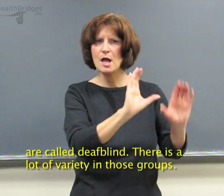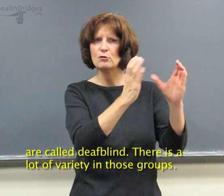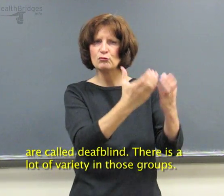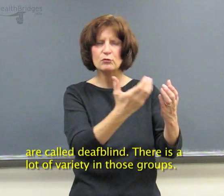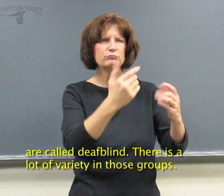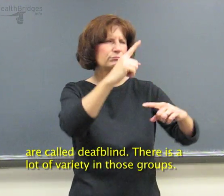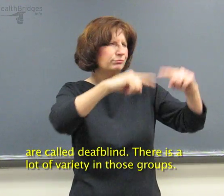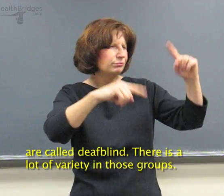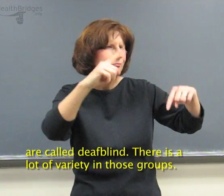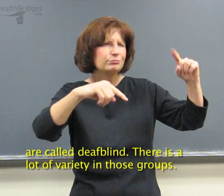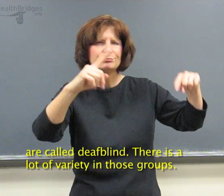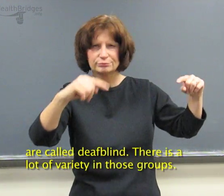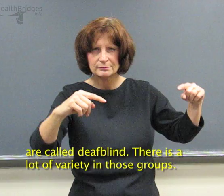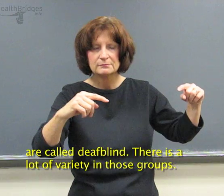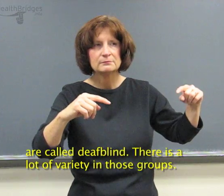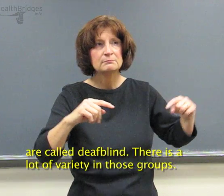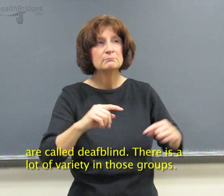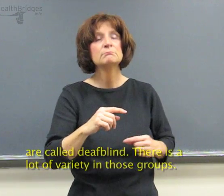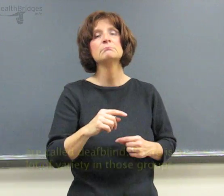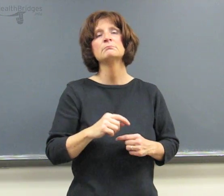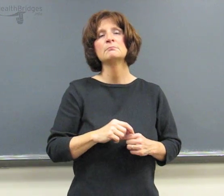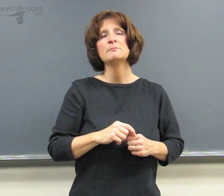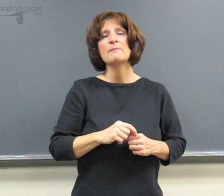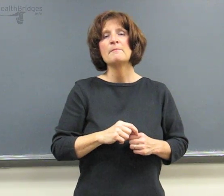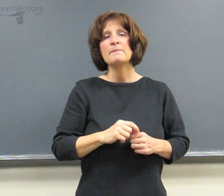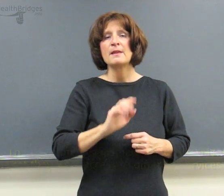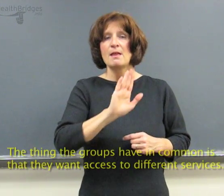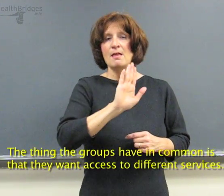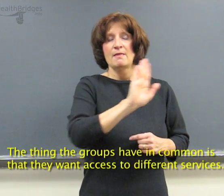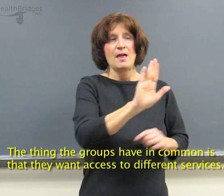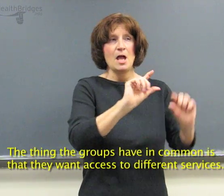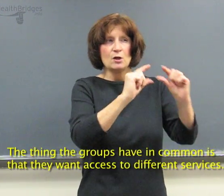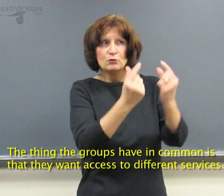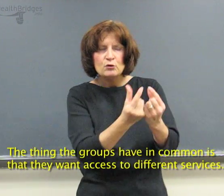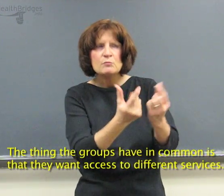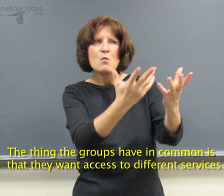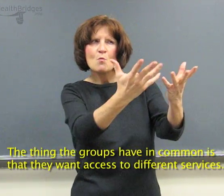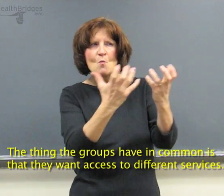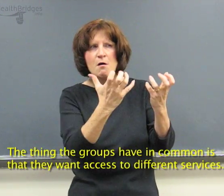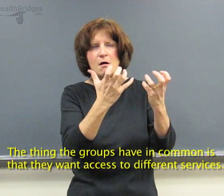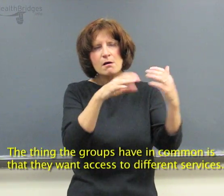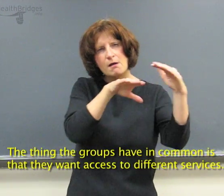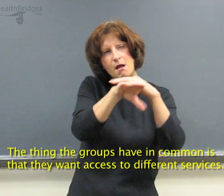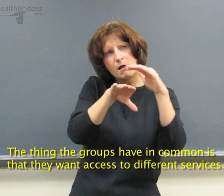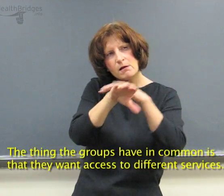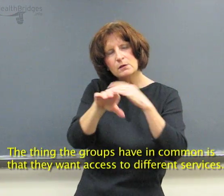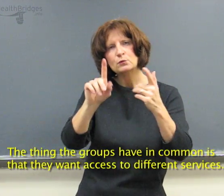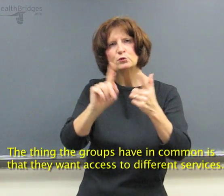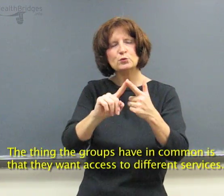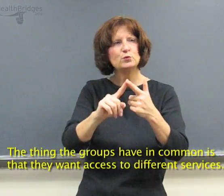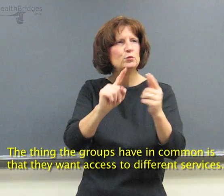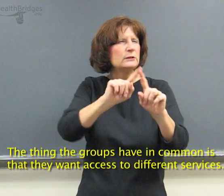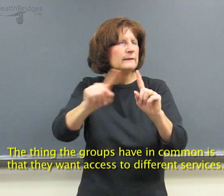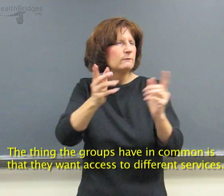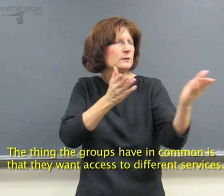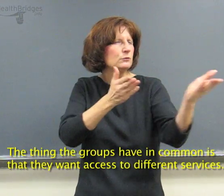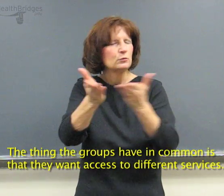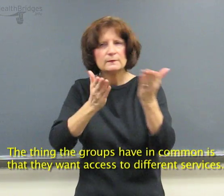blind, and they are called deaf-blind. There is a lot of variety in those groups. But the thing the groups have in common